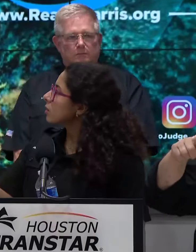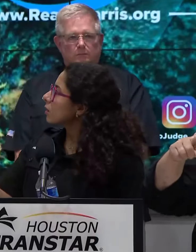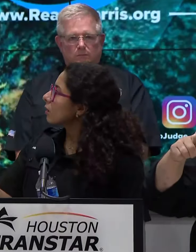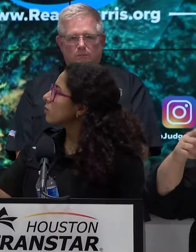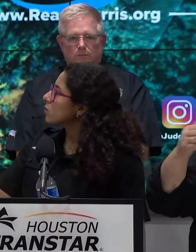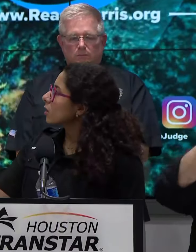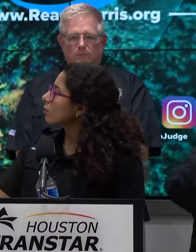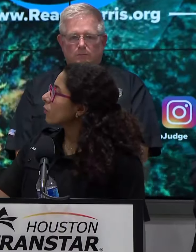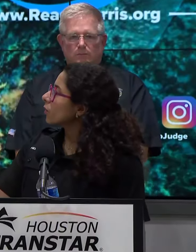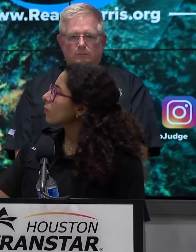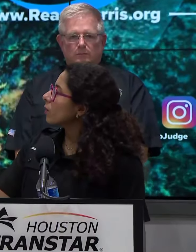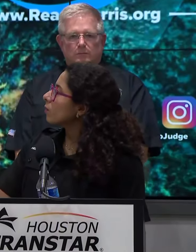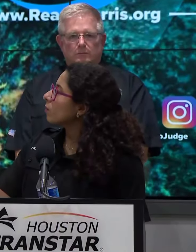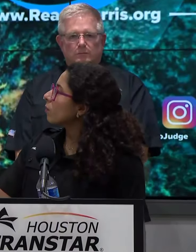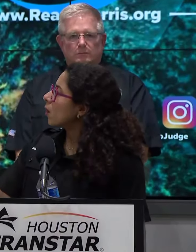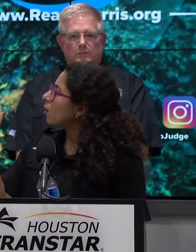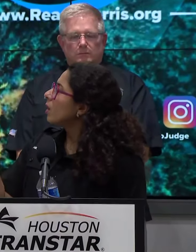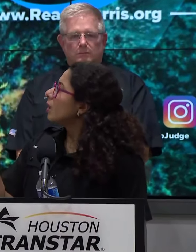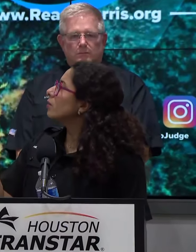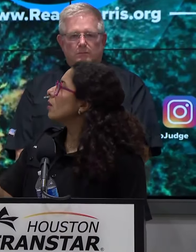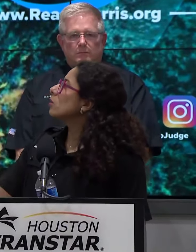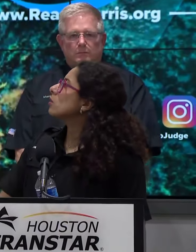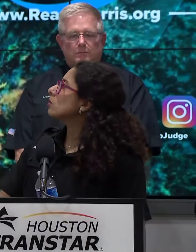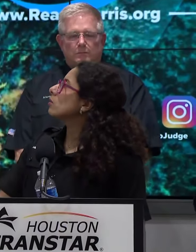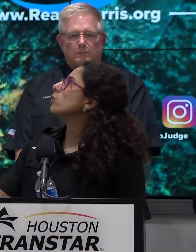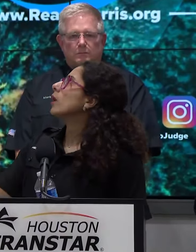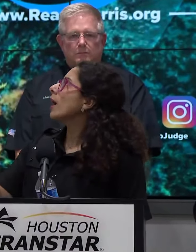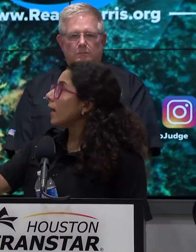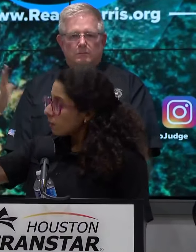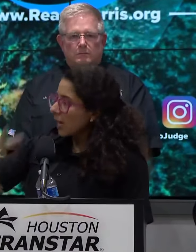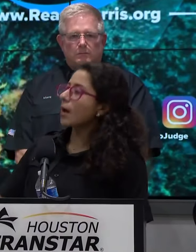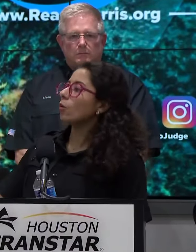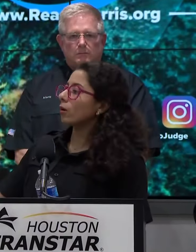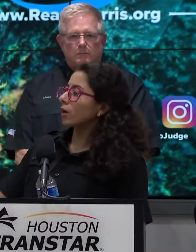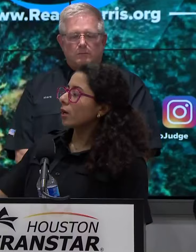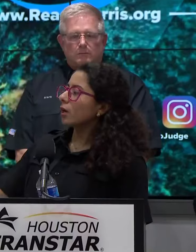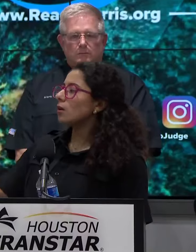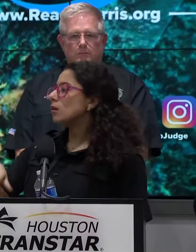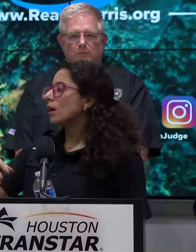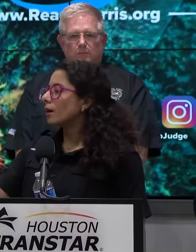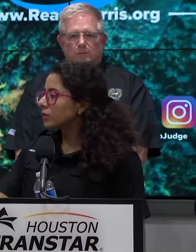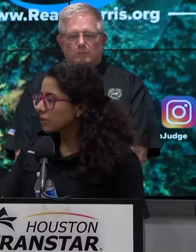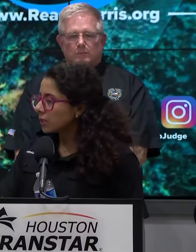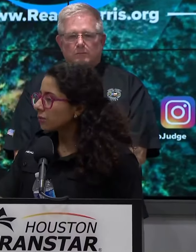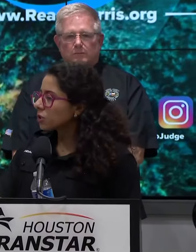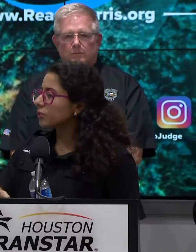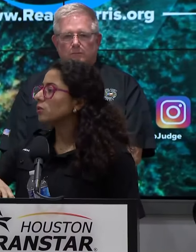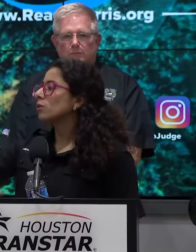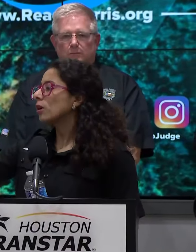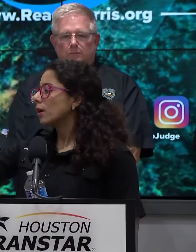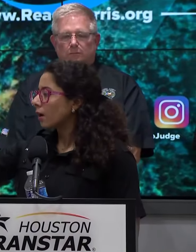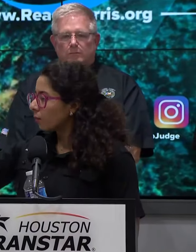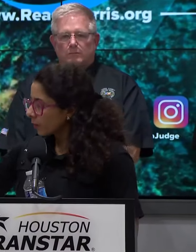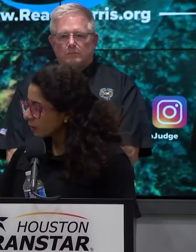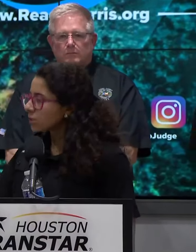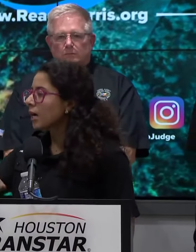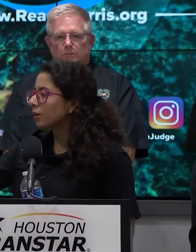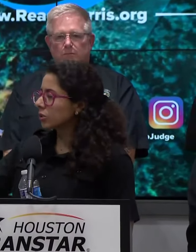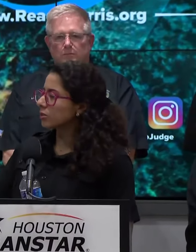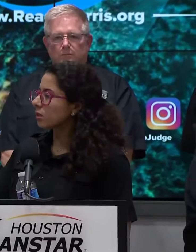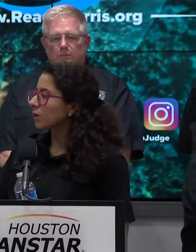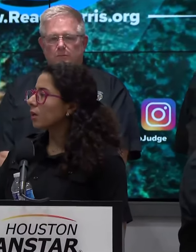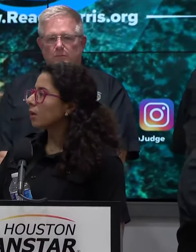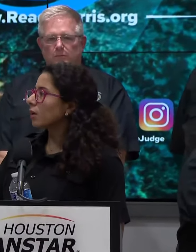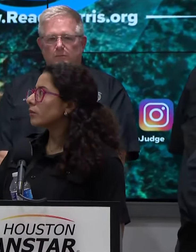was just hearing, just to confirm, Paul, it's not this, if you had power and they have to de-energize you in order to help the